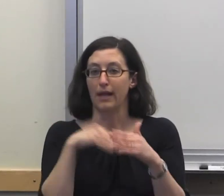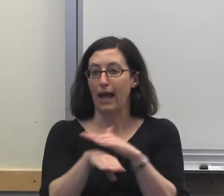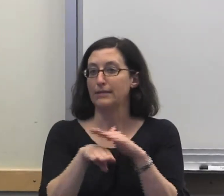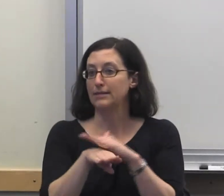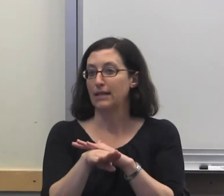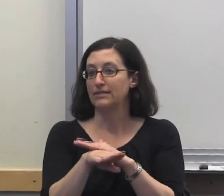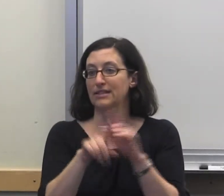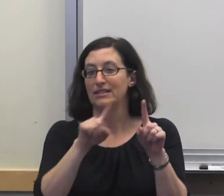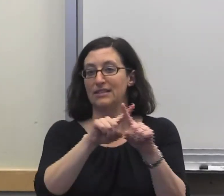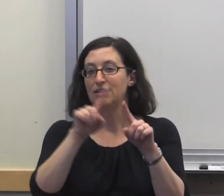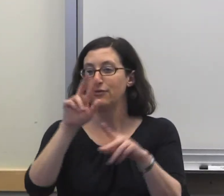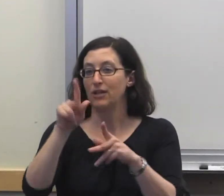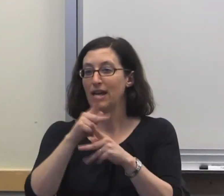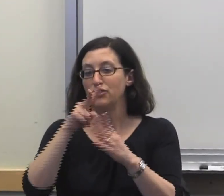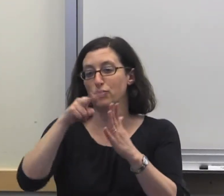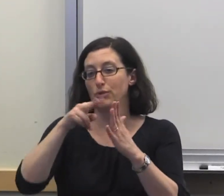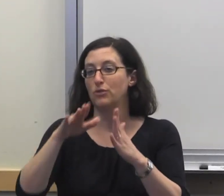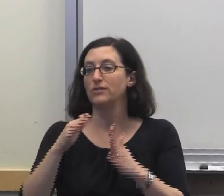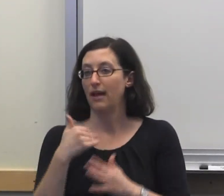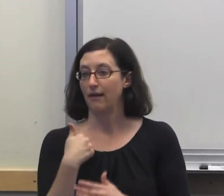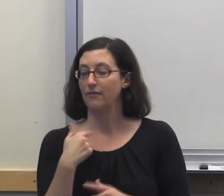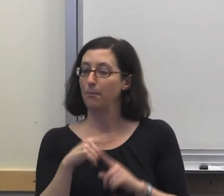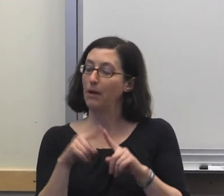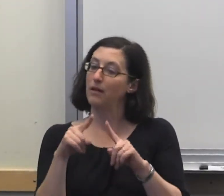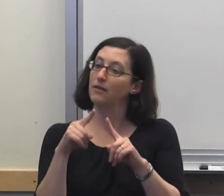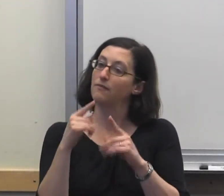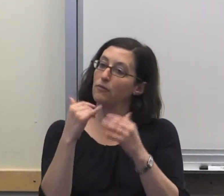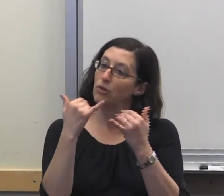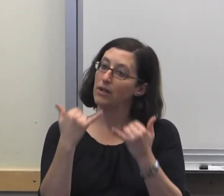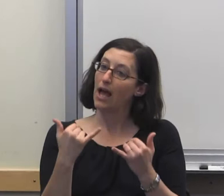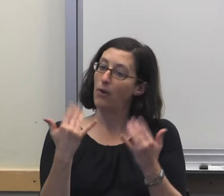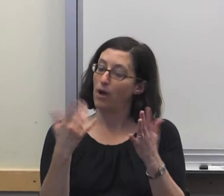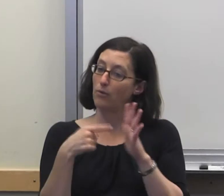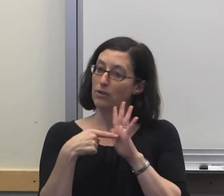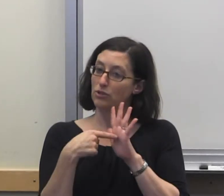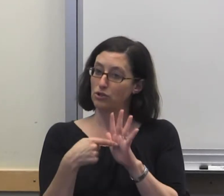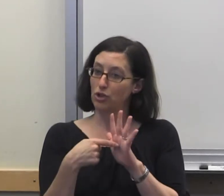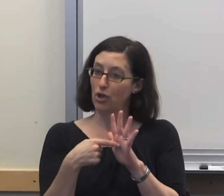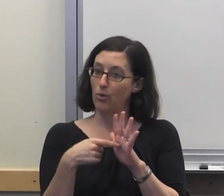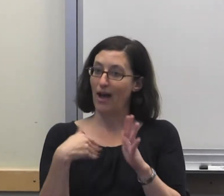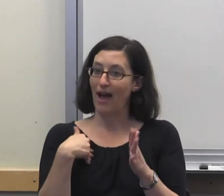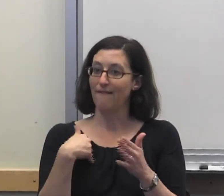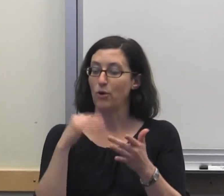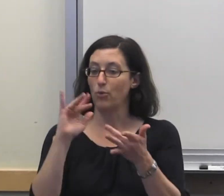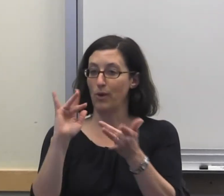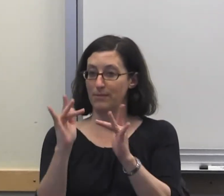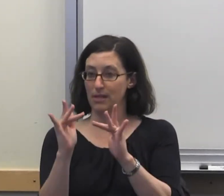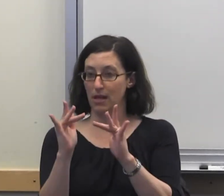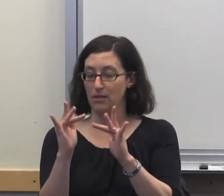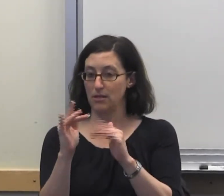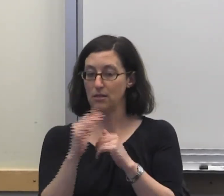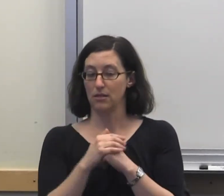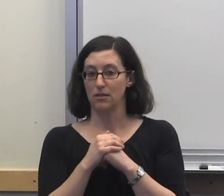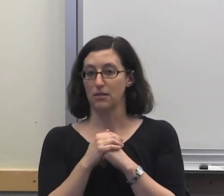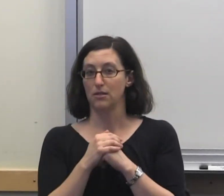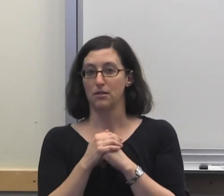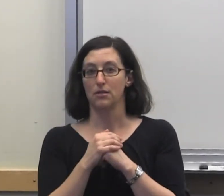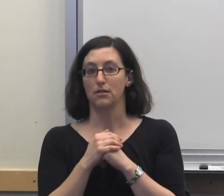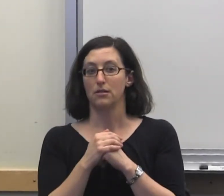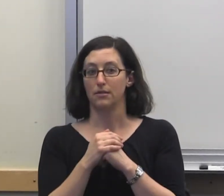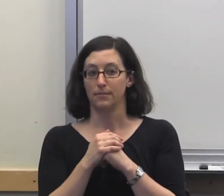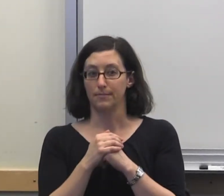have as we go along this evening. But for now, I just want to show you. There's a website. The menu bar, files,